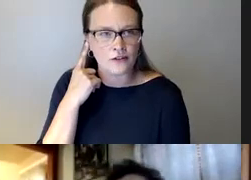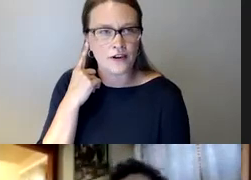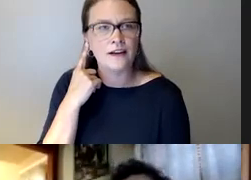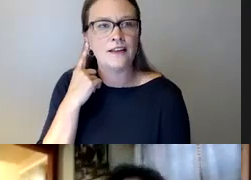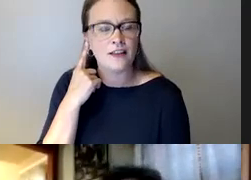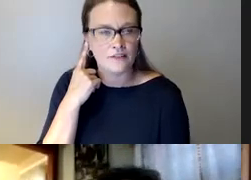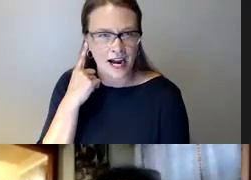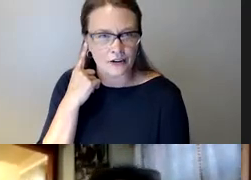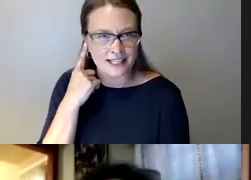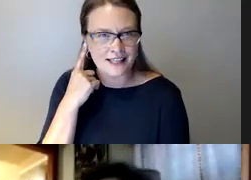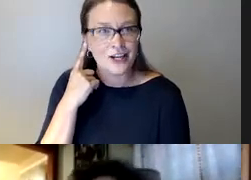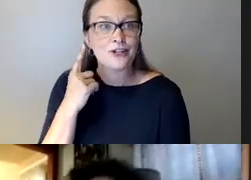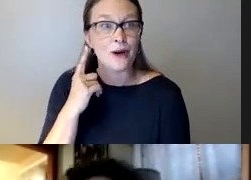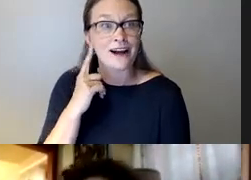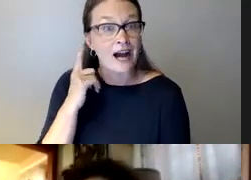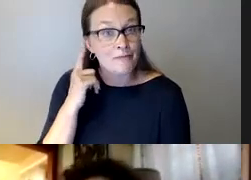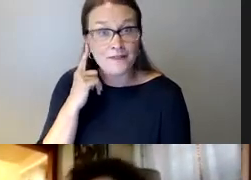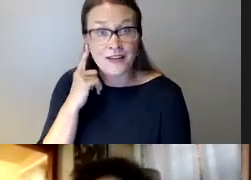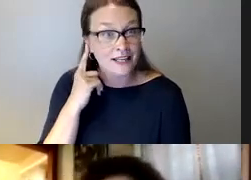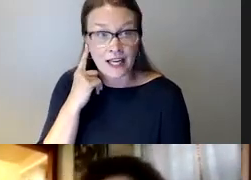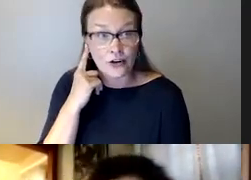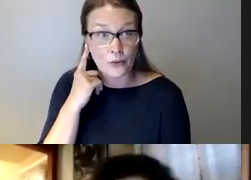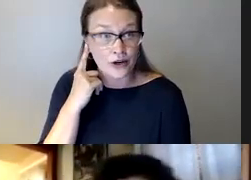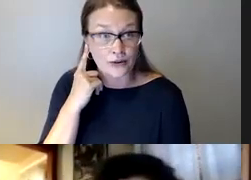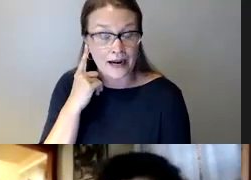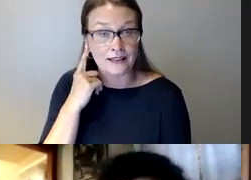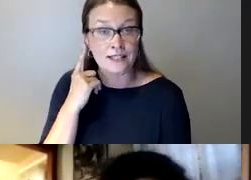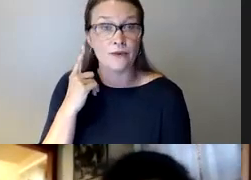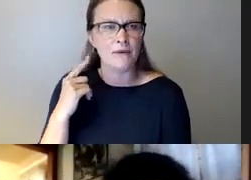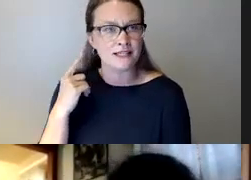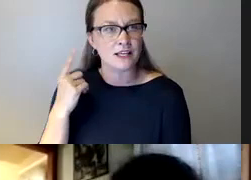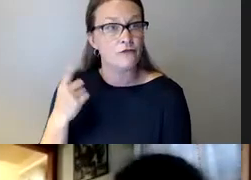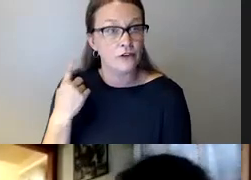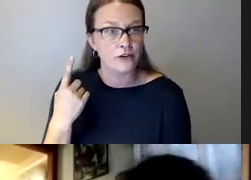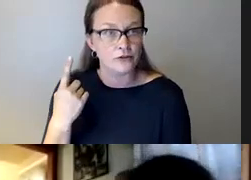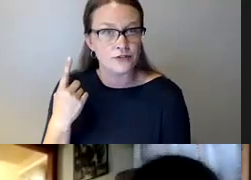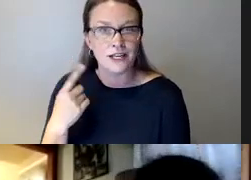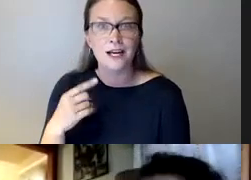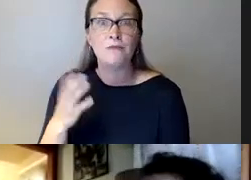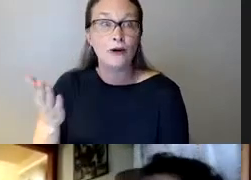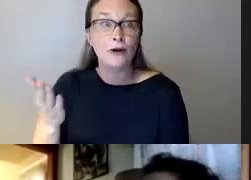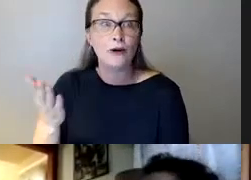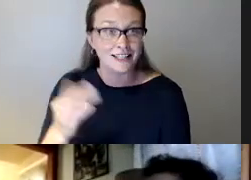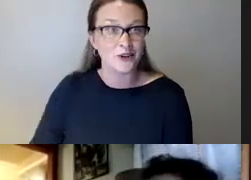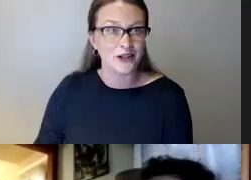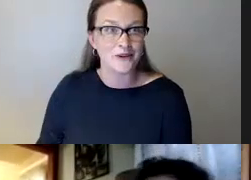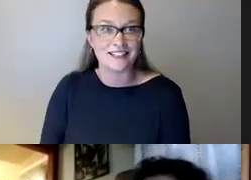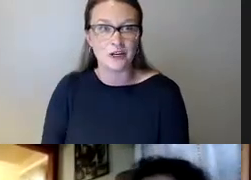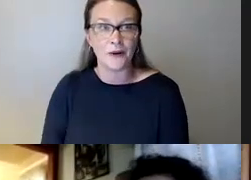starve the virus. So I didn't hear the word correctly. So I was confused. Fortunately, Julie was interpreting